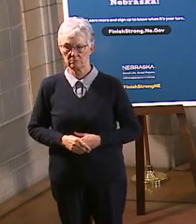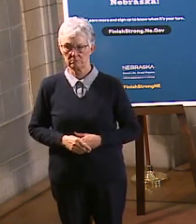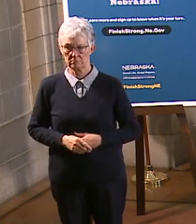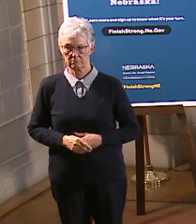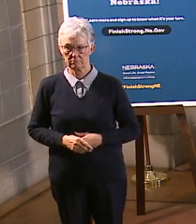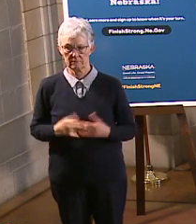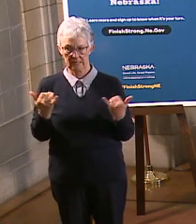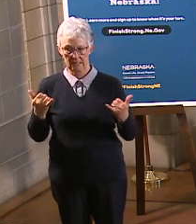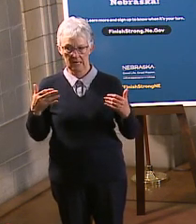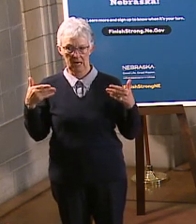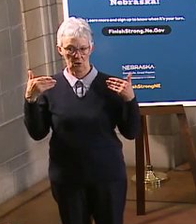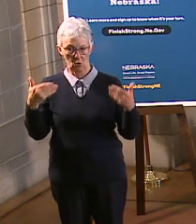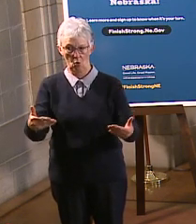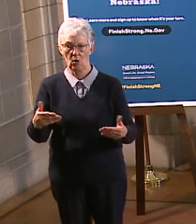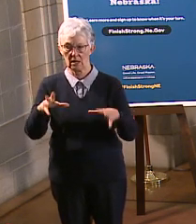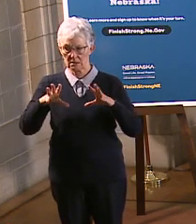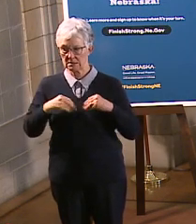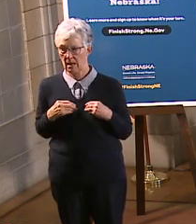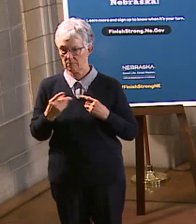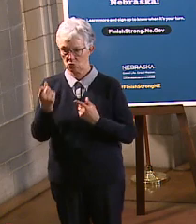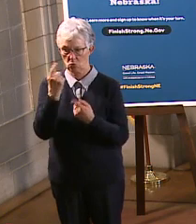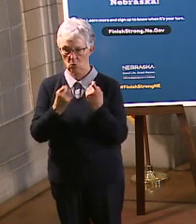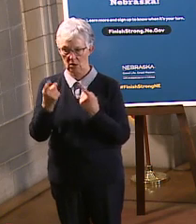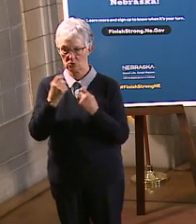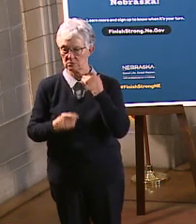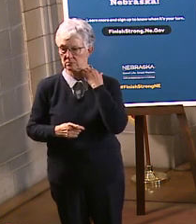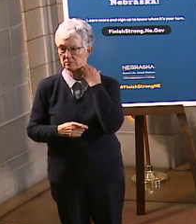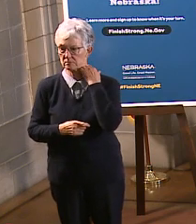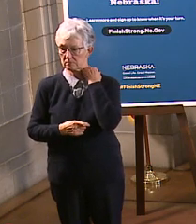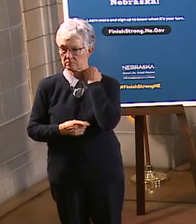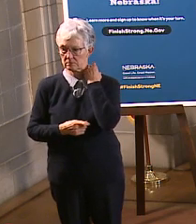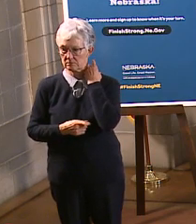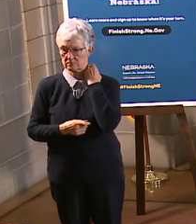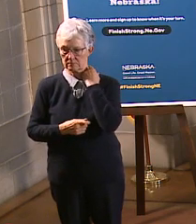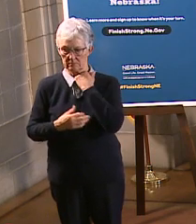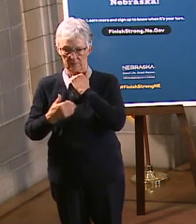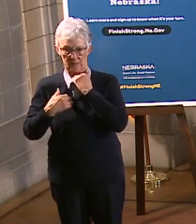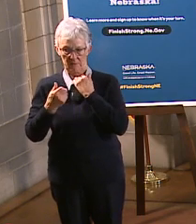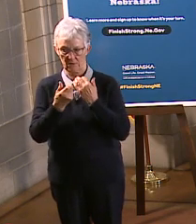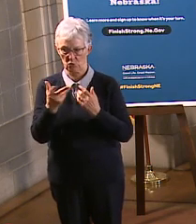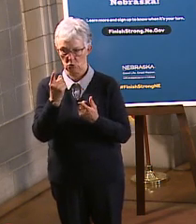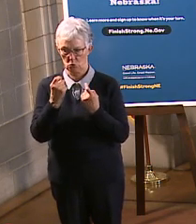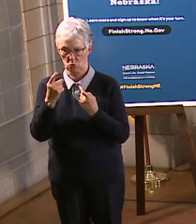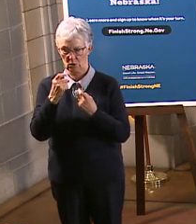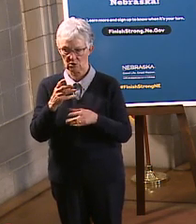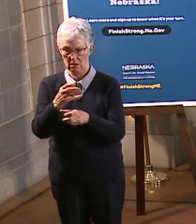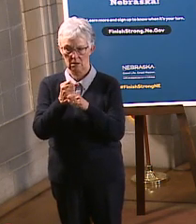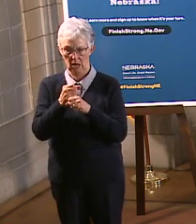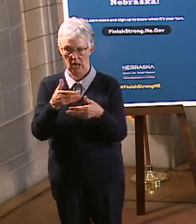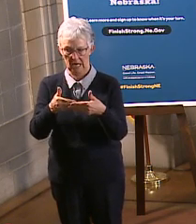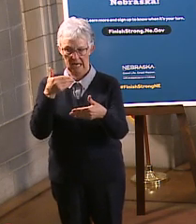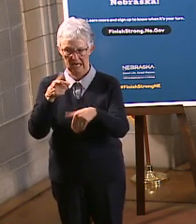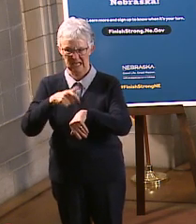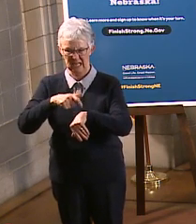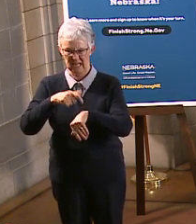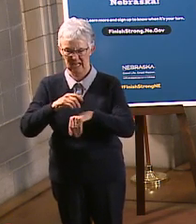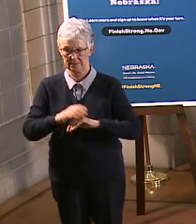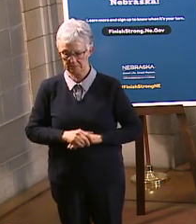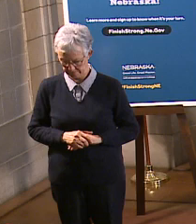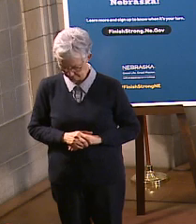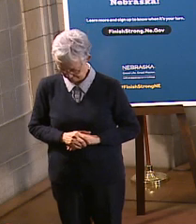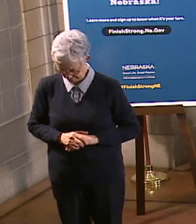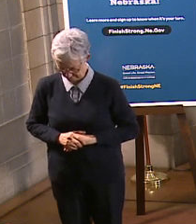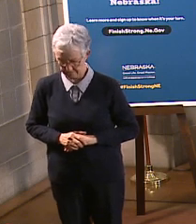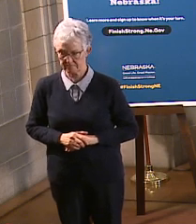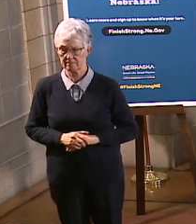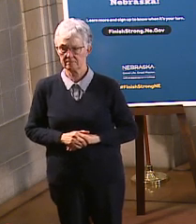that, we'll go ahead and get into questions and answers. So we got a couple of questions that were submitted ahead of time. Ruta Elsonaidi